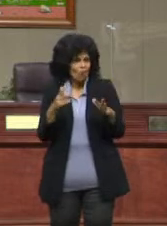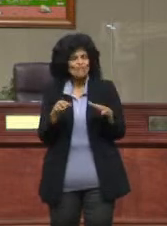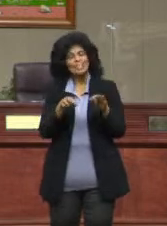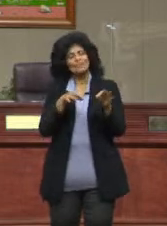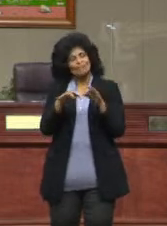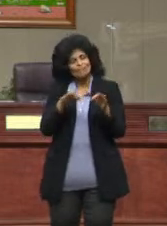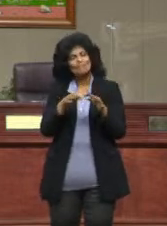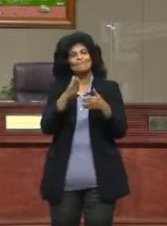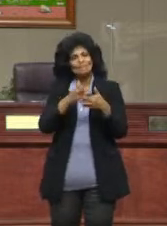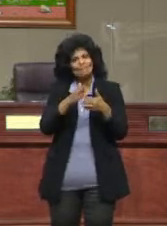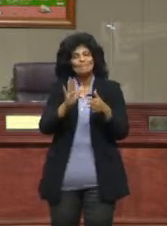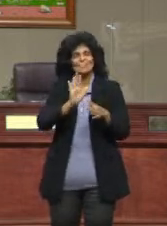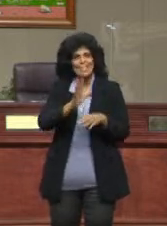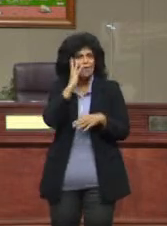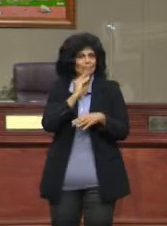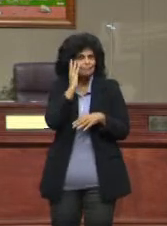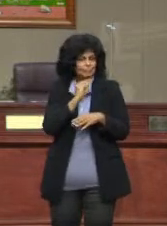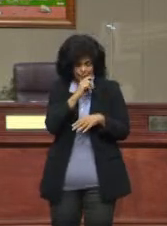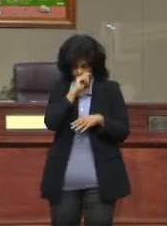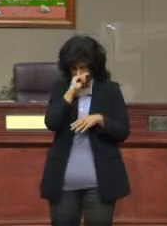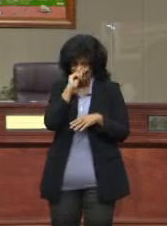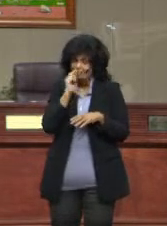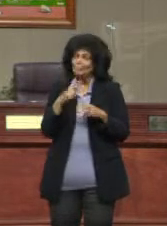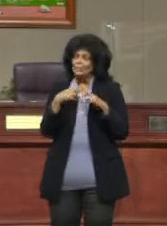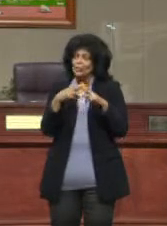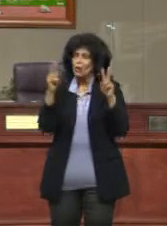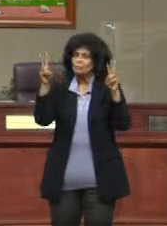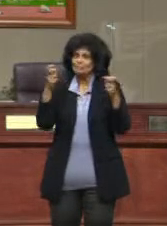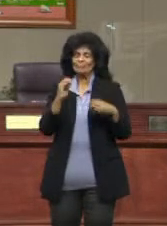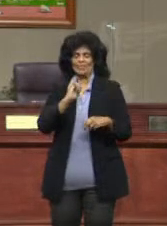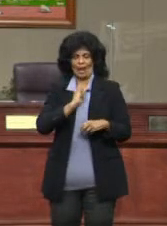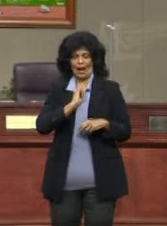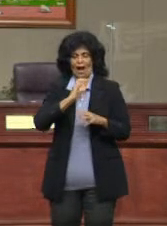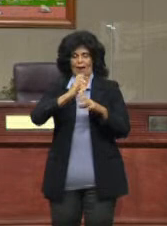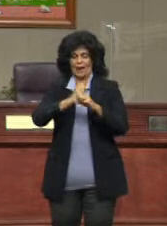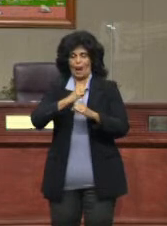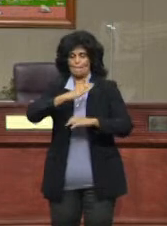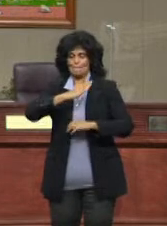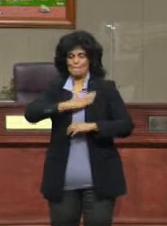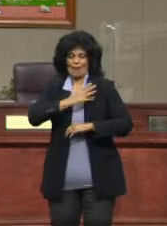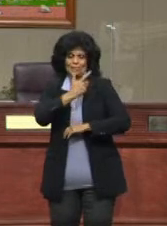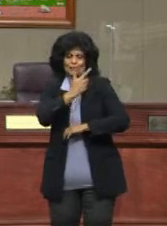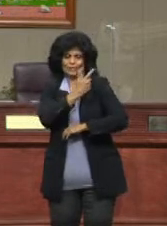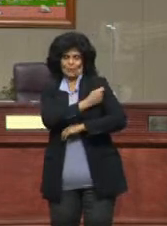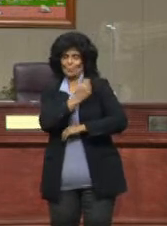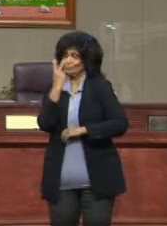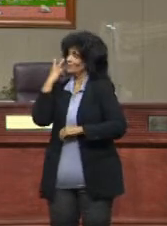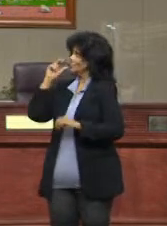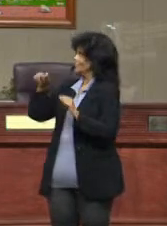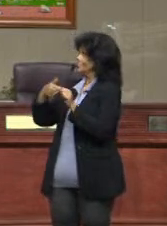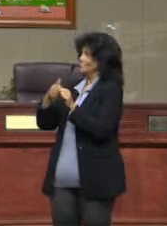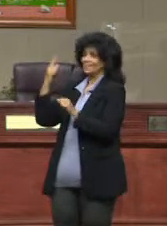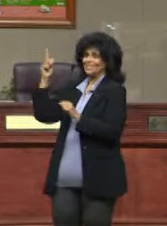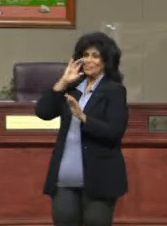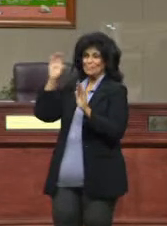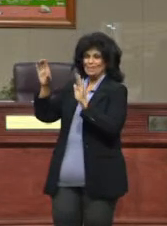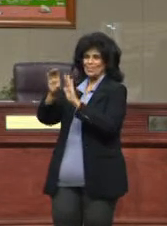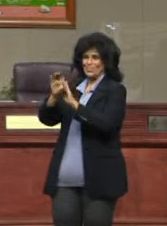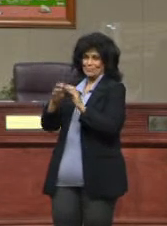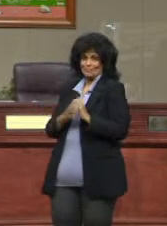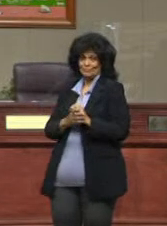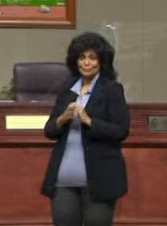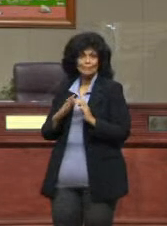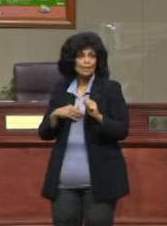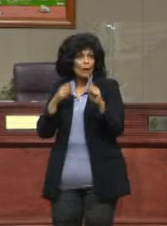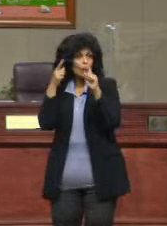campaign. Again, there should be some photos up behind me. Our goal is simple. We want to